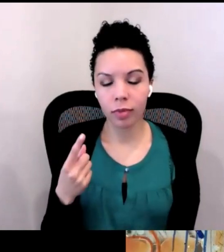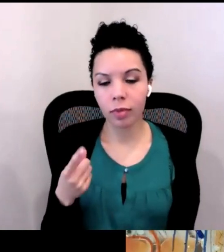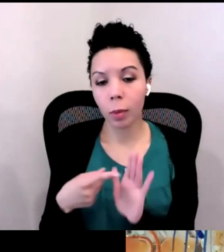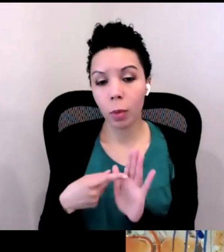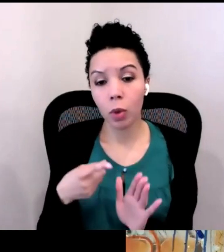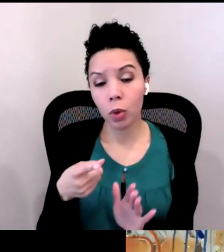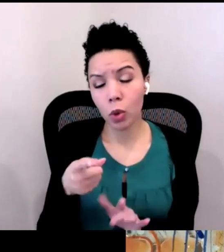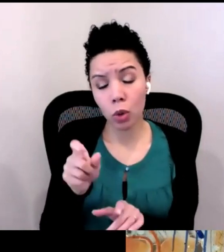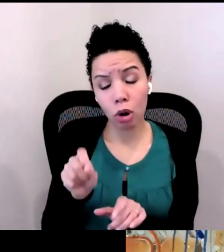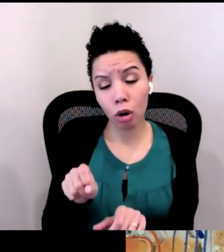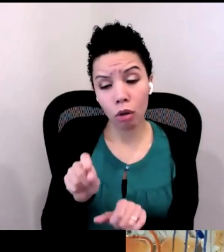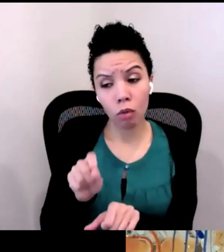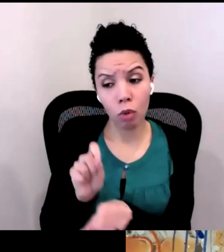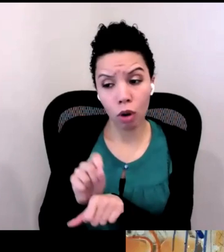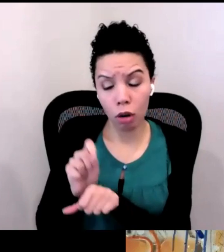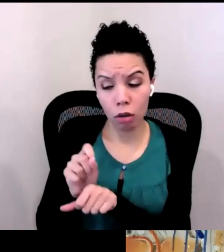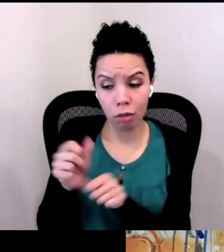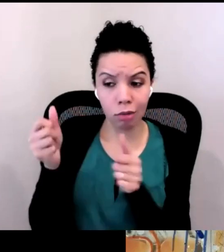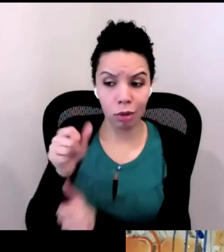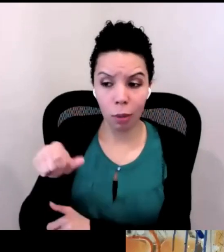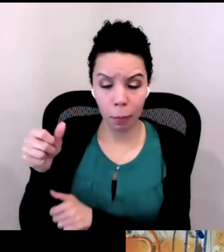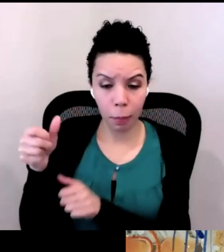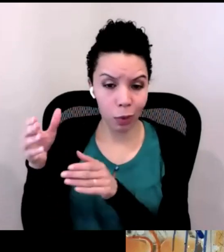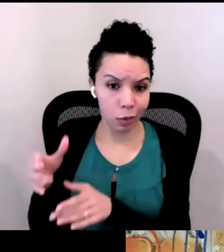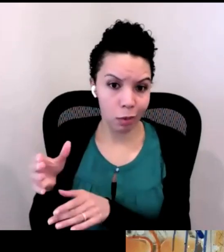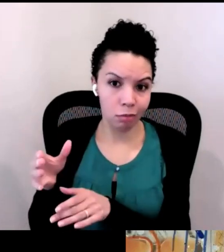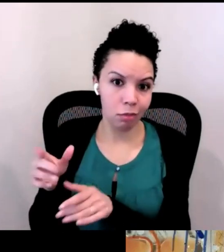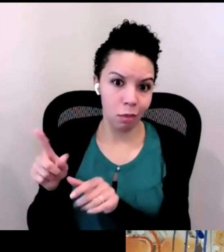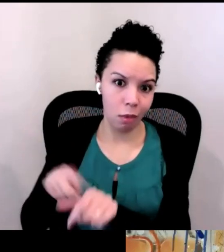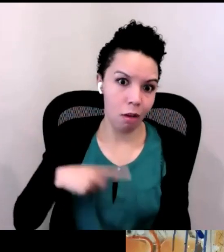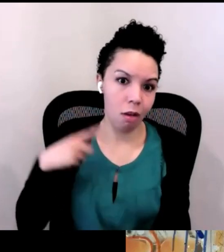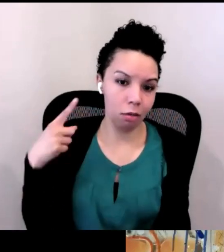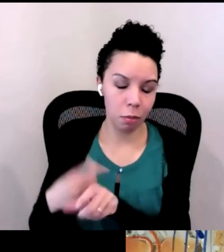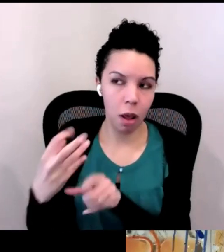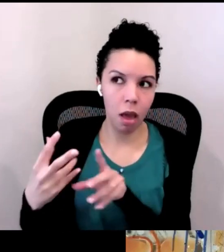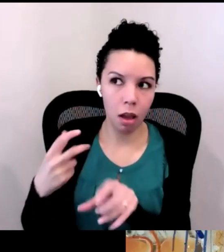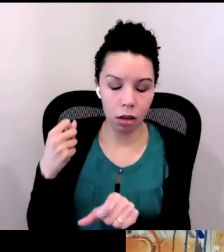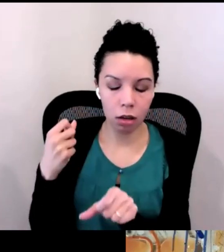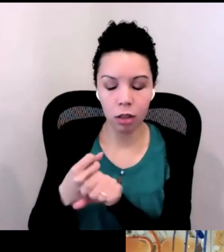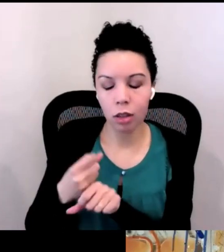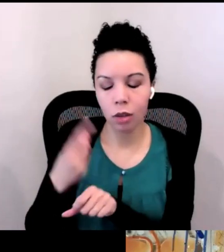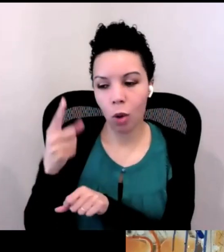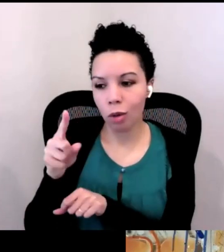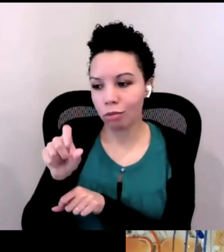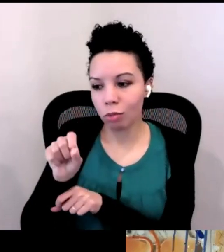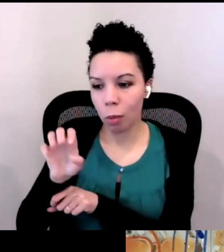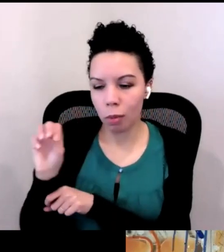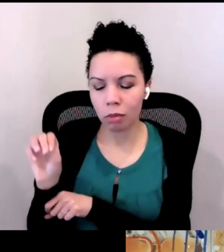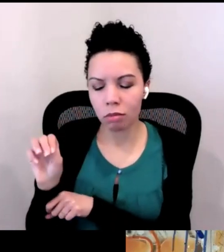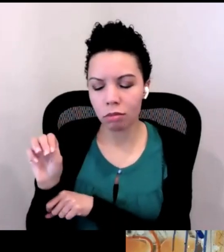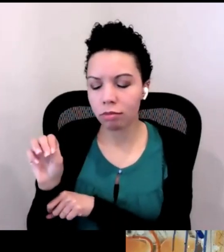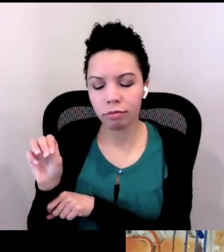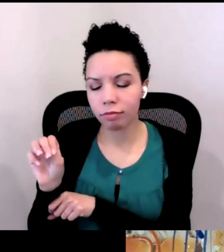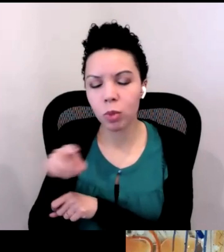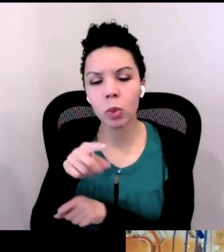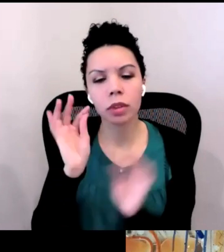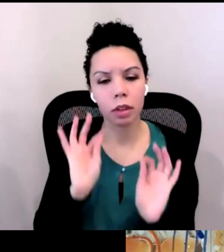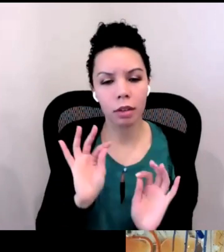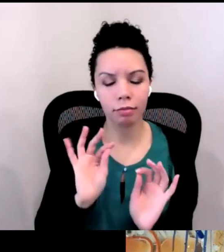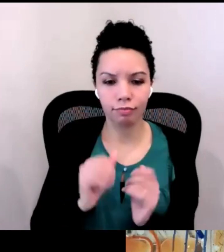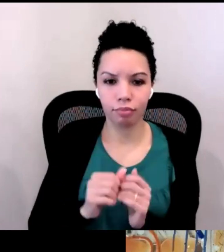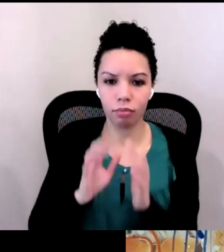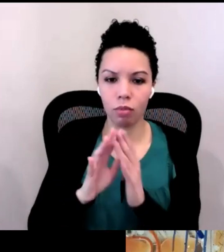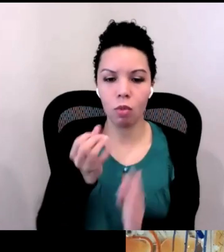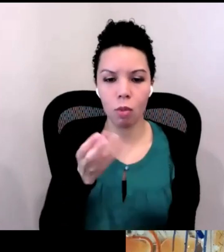else for a long time doing social media, doing these things, but you decided to start your own business. So